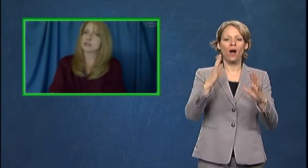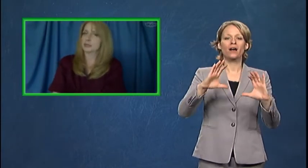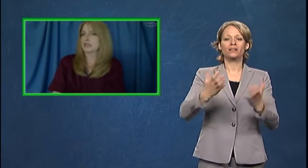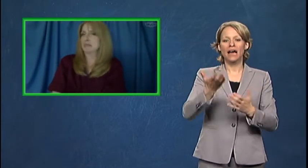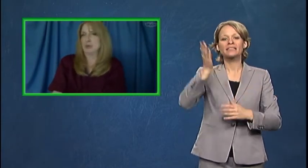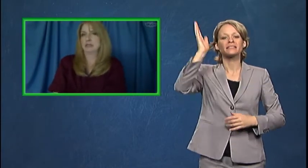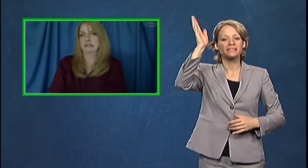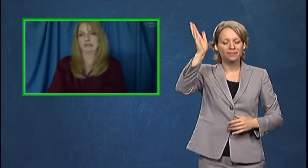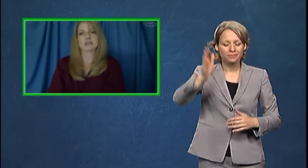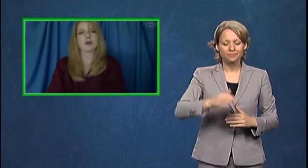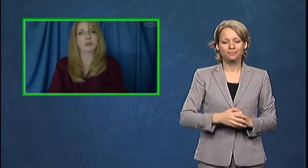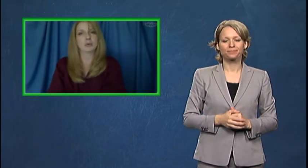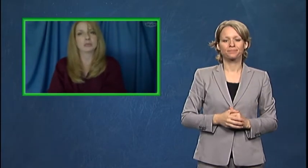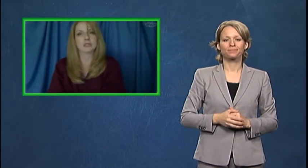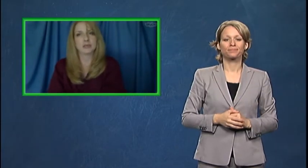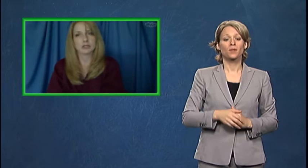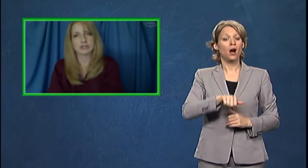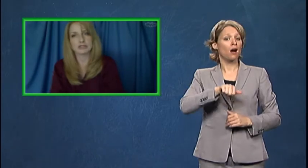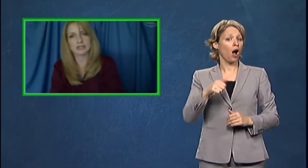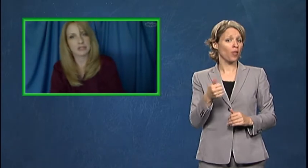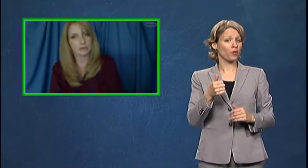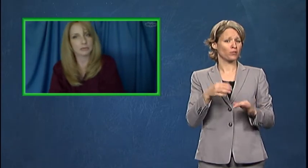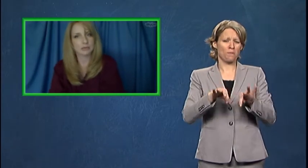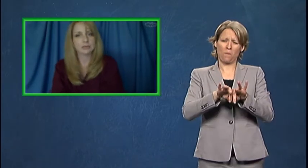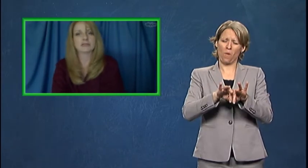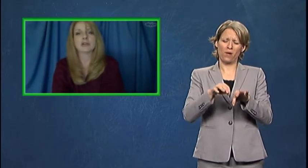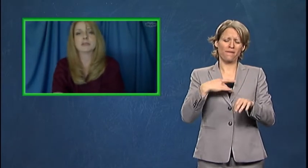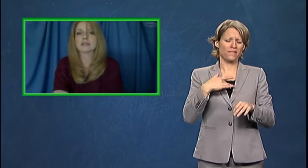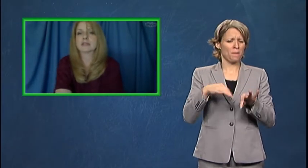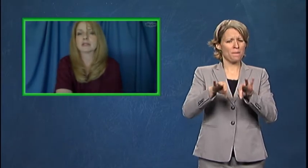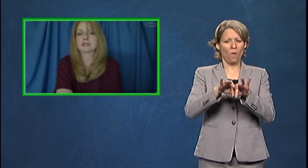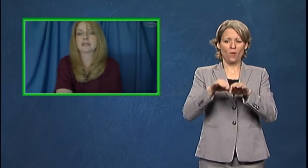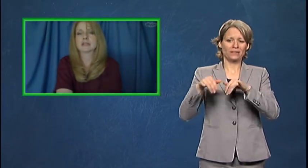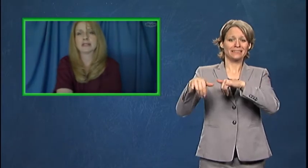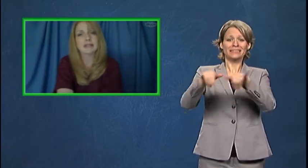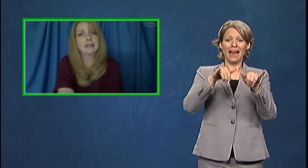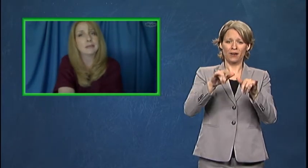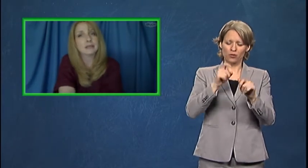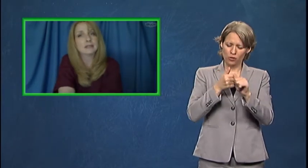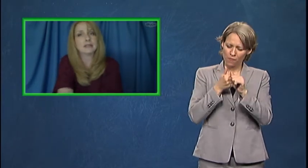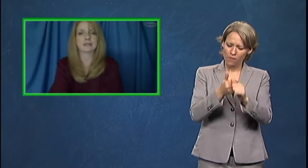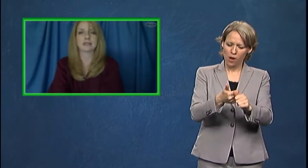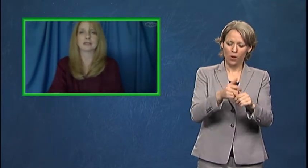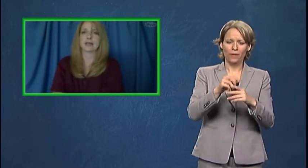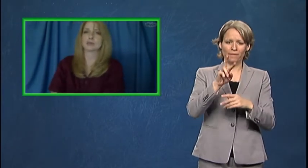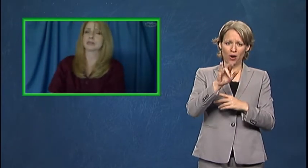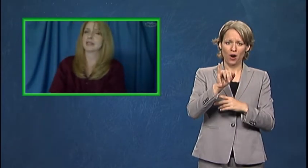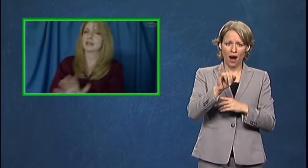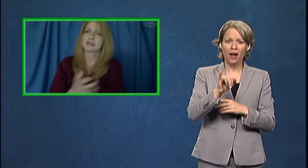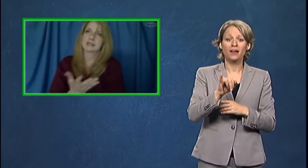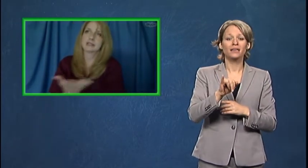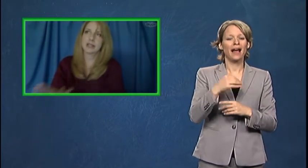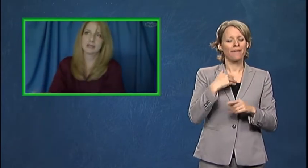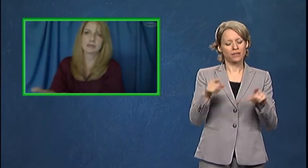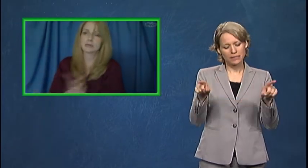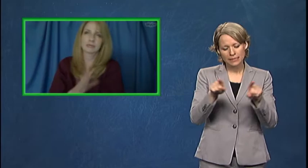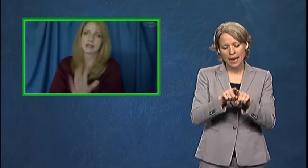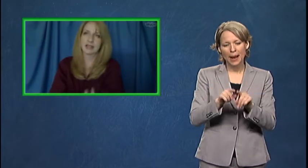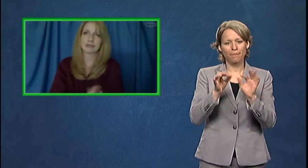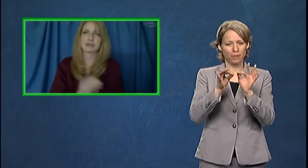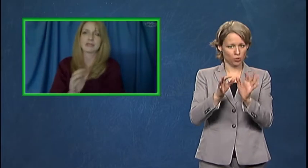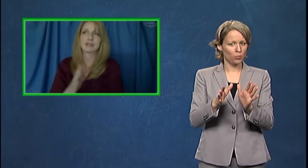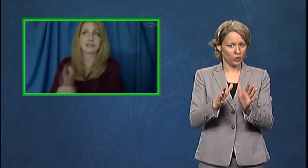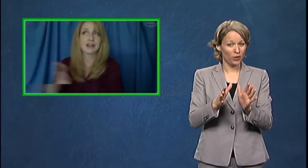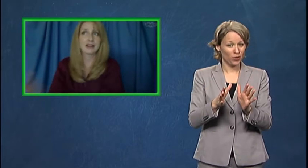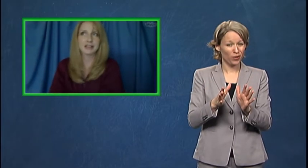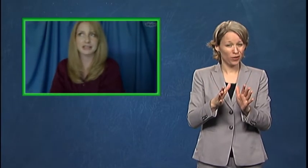feel is really important to uphold, especially in a video remote environment, is that they need to be consistently scheduled. Now, this is not K through